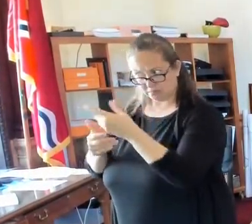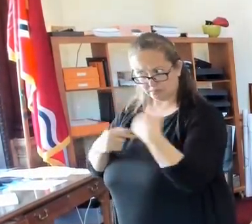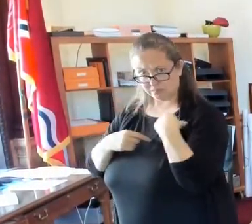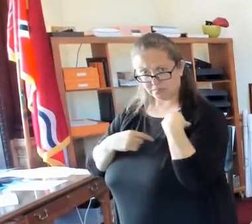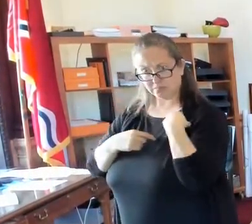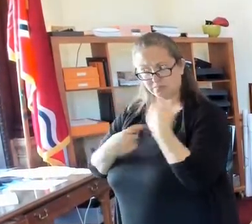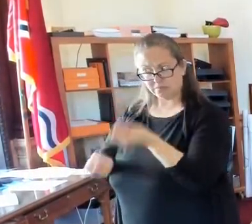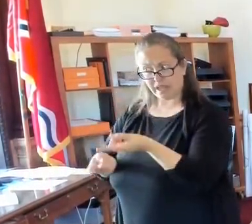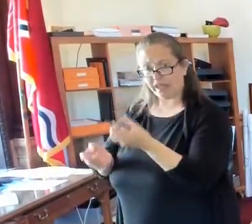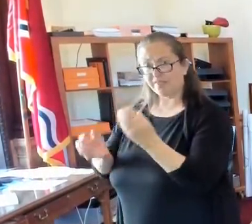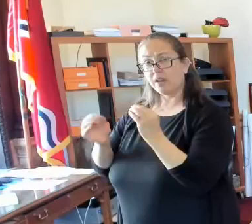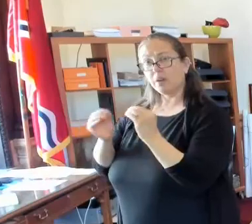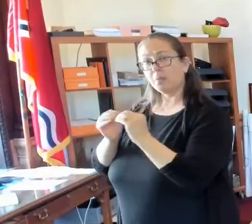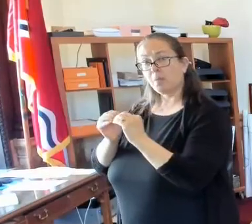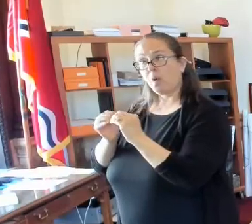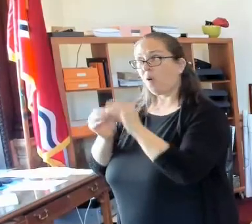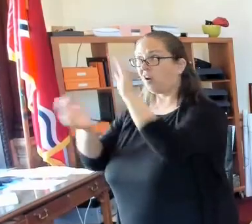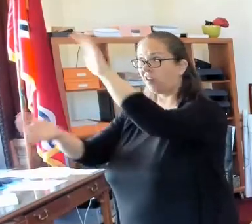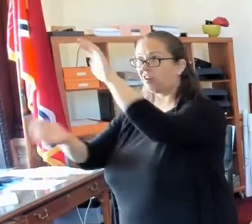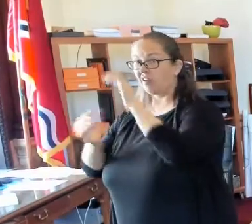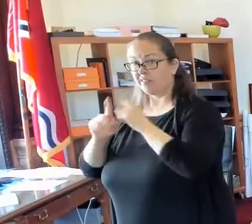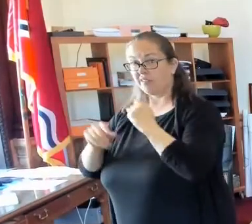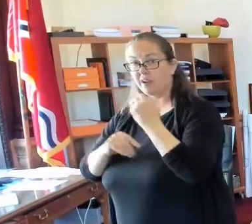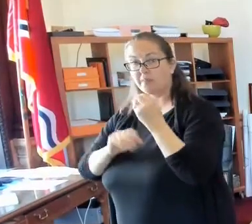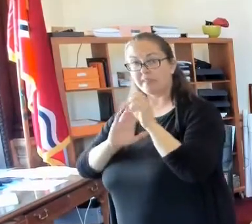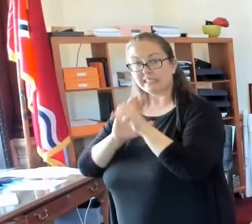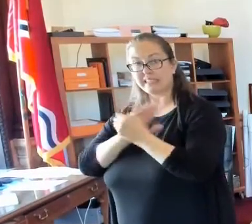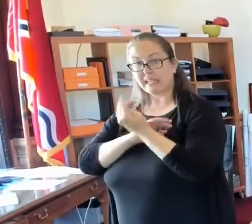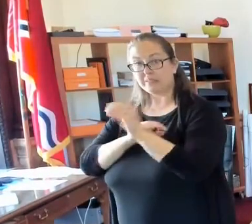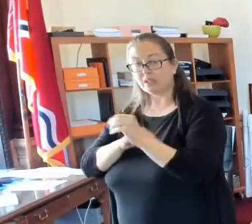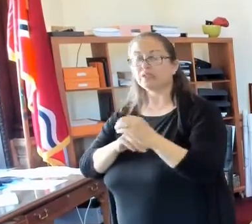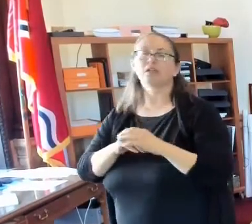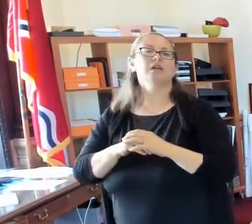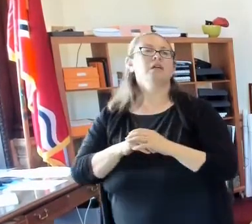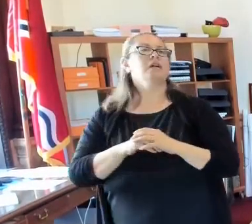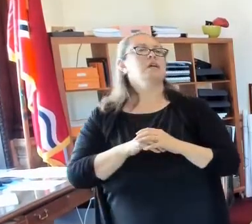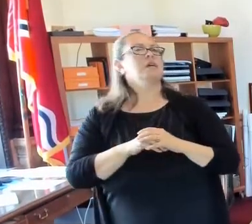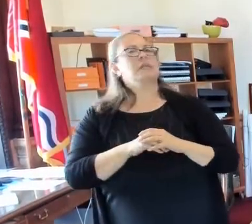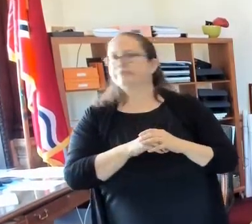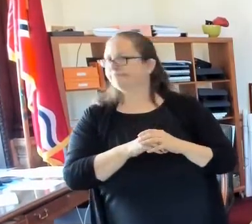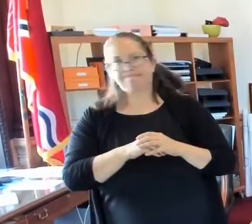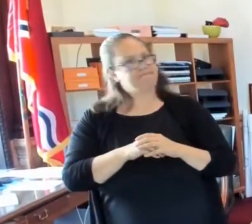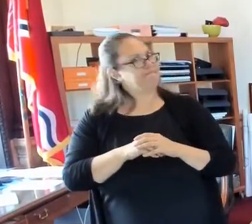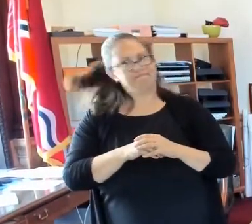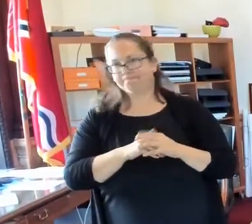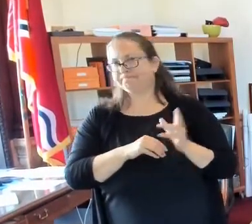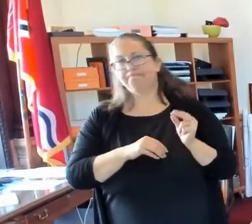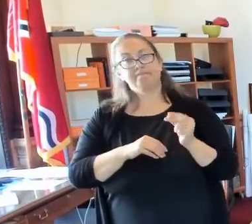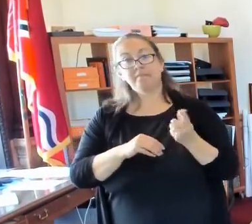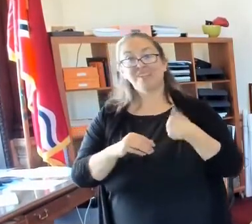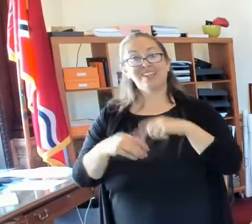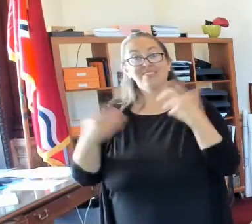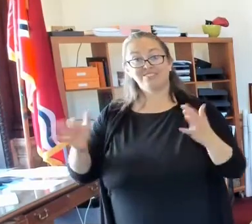get more allocation from the state of Missouri? Lashana, we did not. We haven't given up